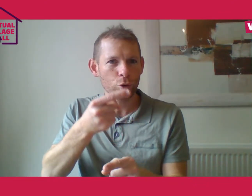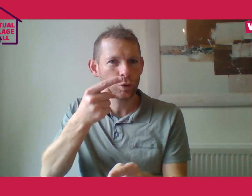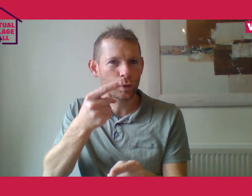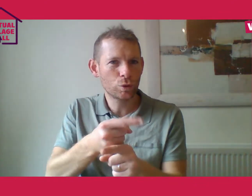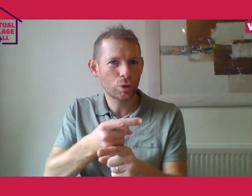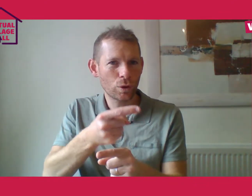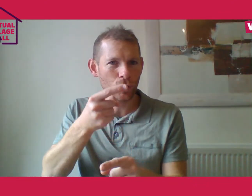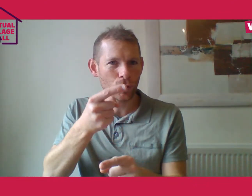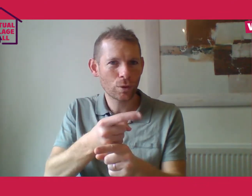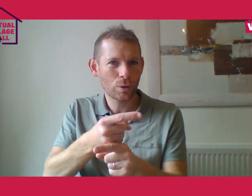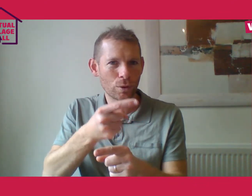sign for talk.